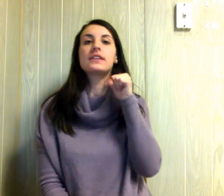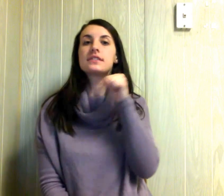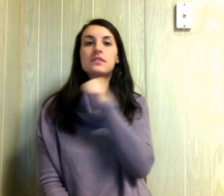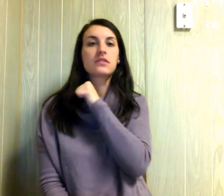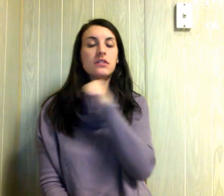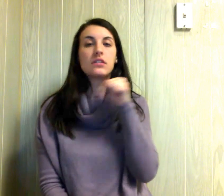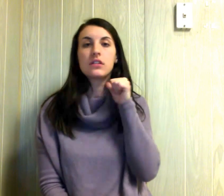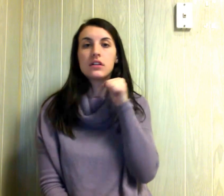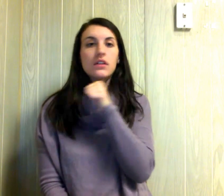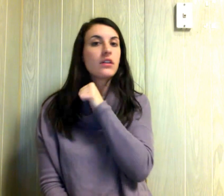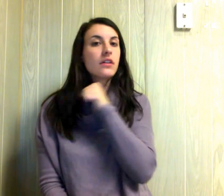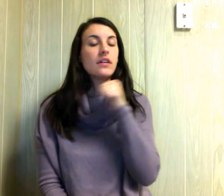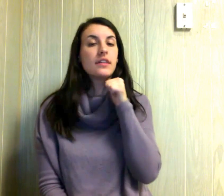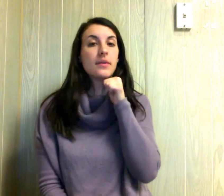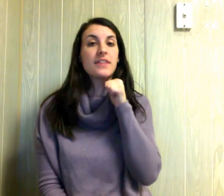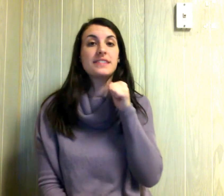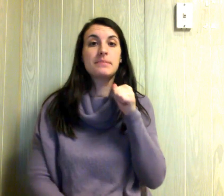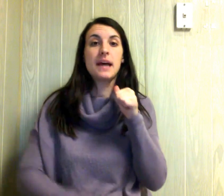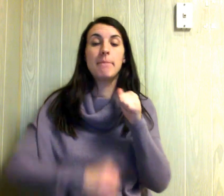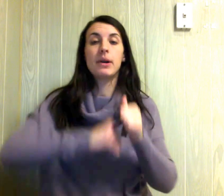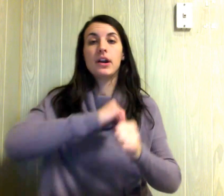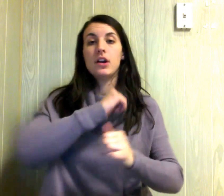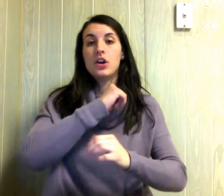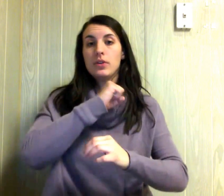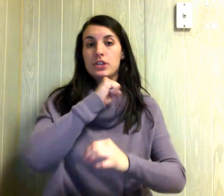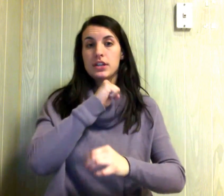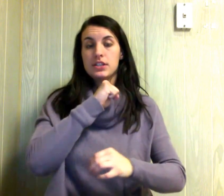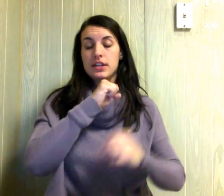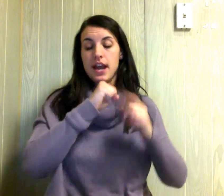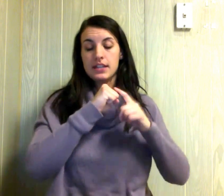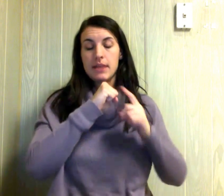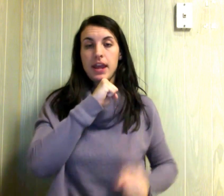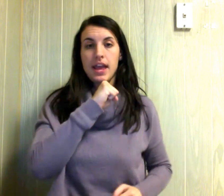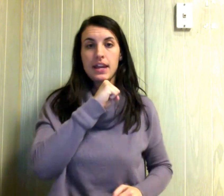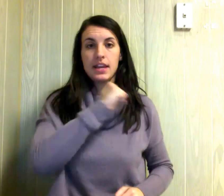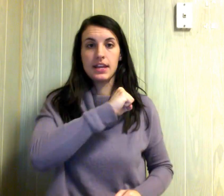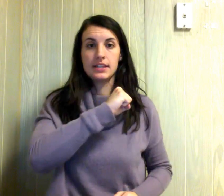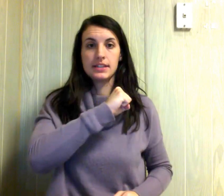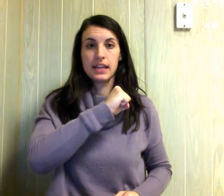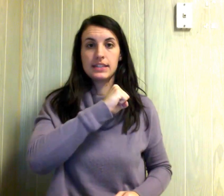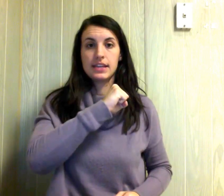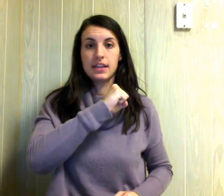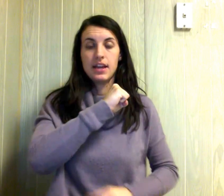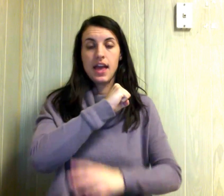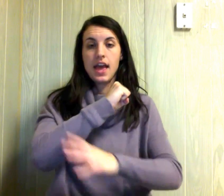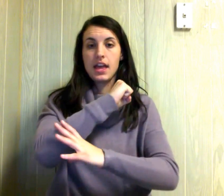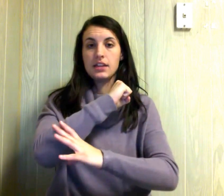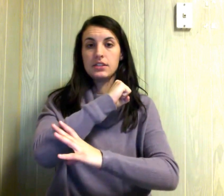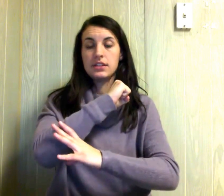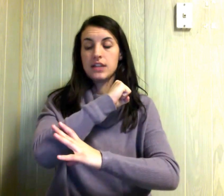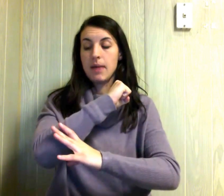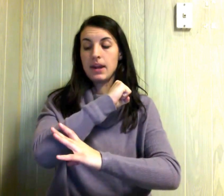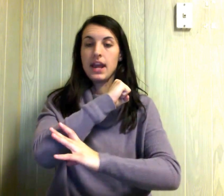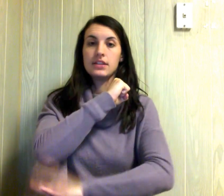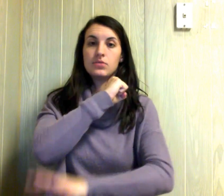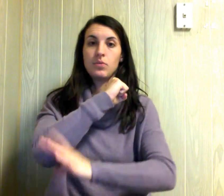August. Then we have September, which is non-dominant hand is slanted and dominant hand is wiping